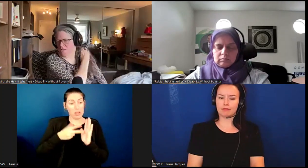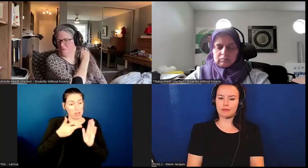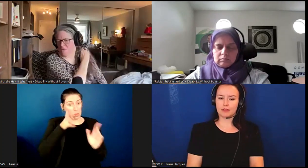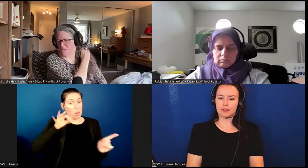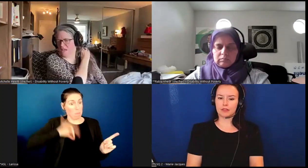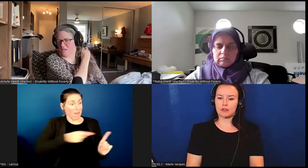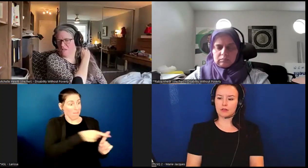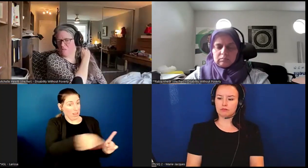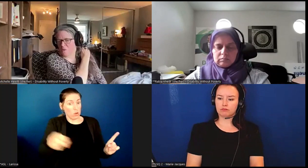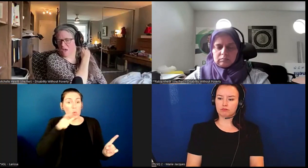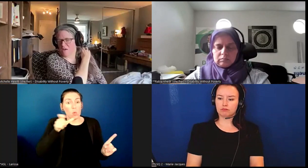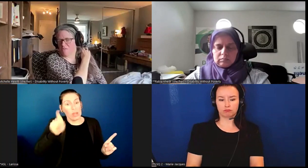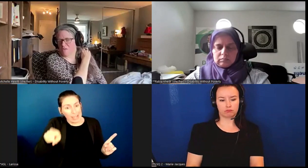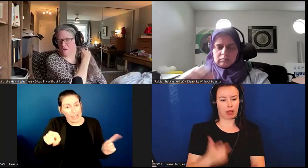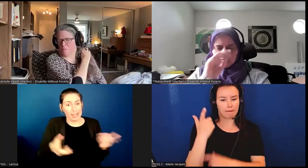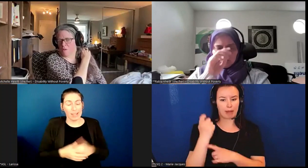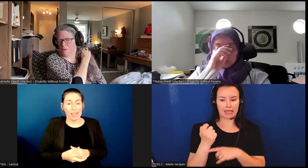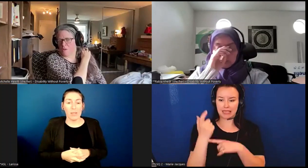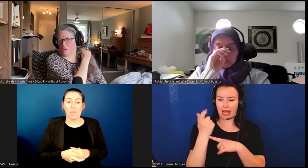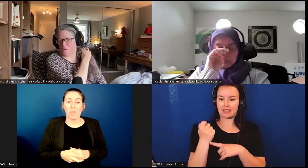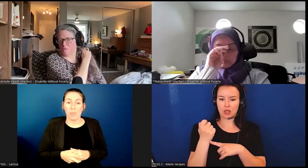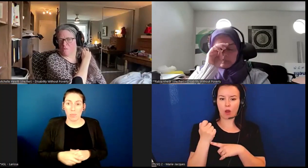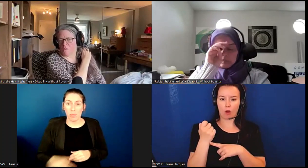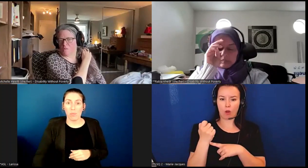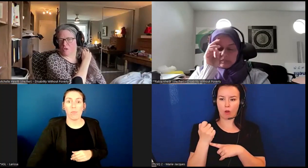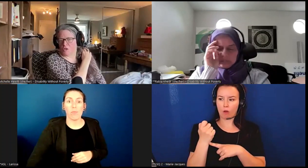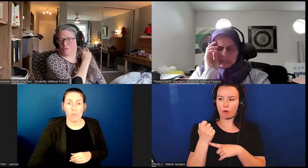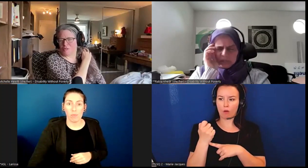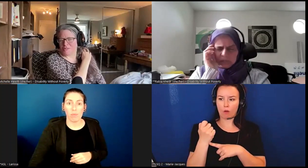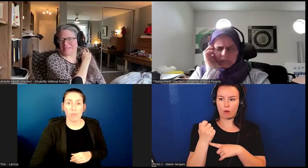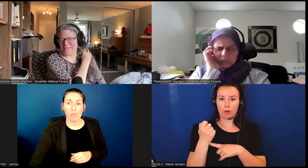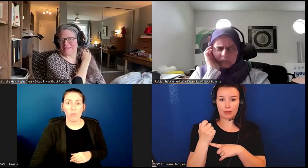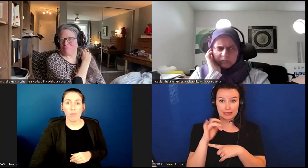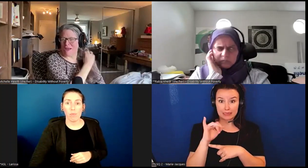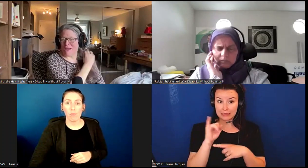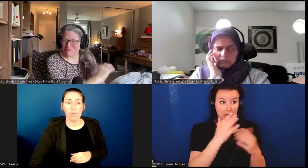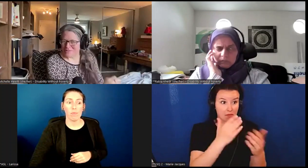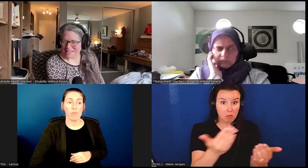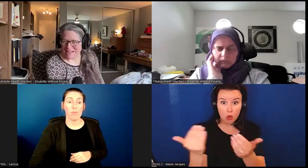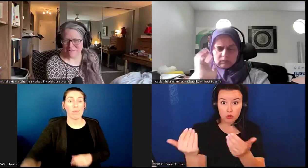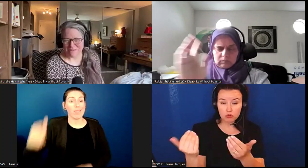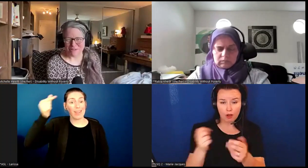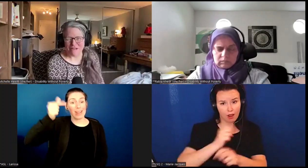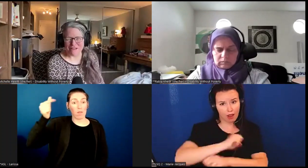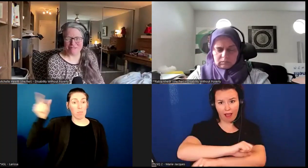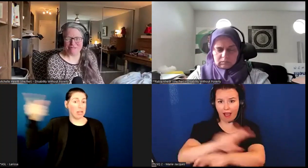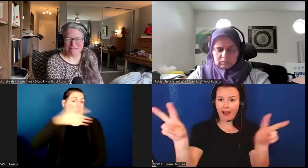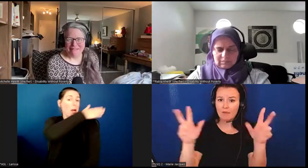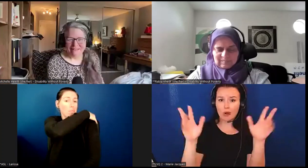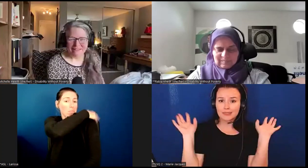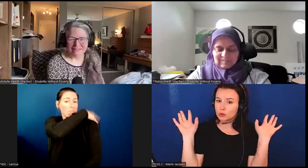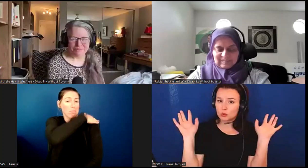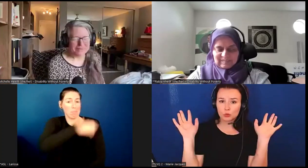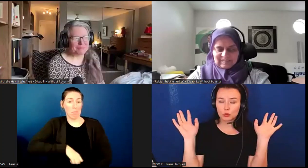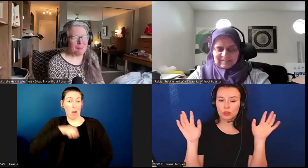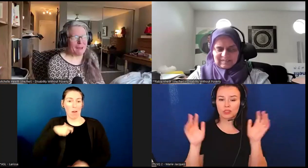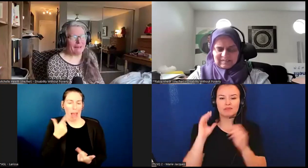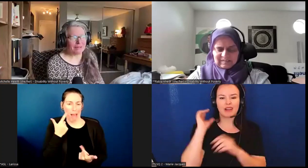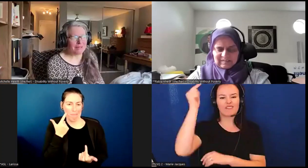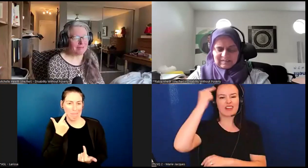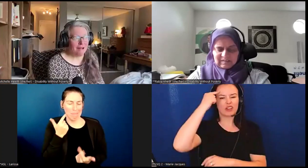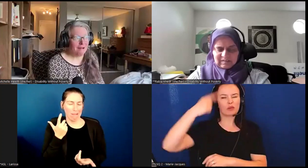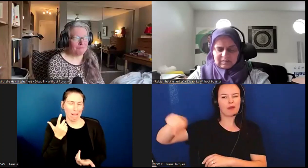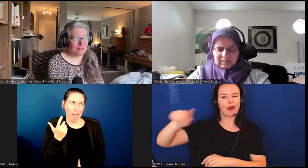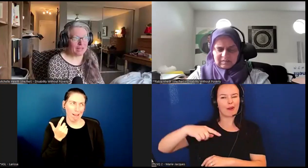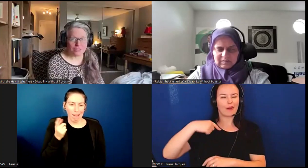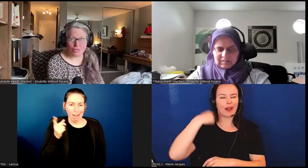And as we said, we have you know the government is proud of itself. I'm sorry, I shouldn't smile because